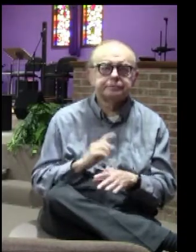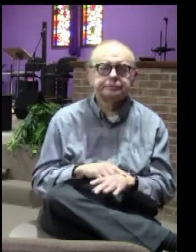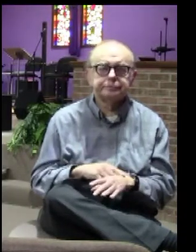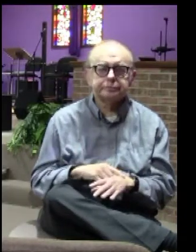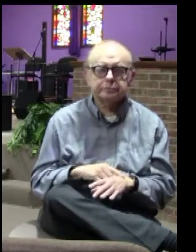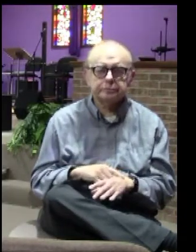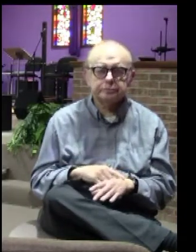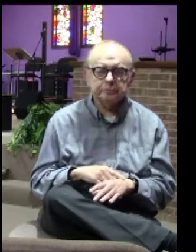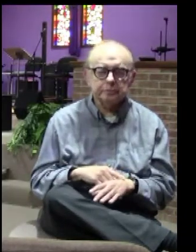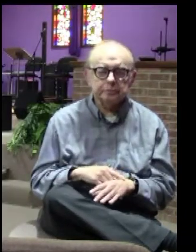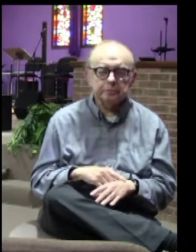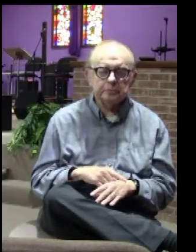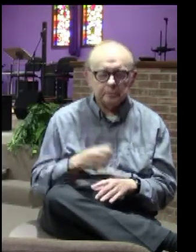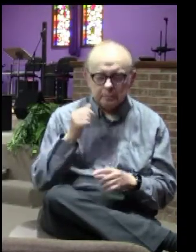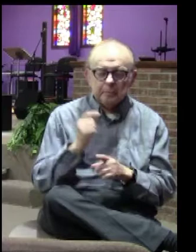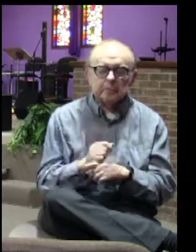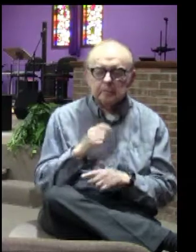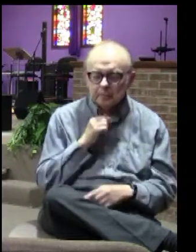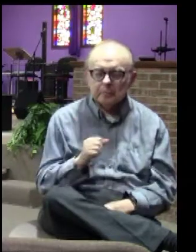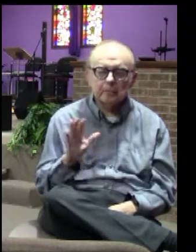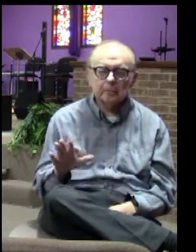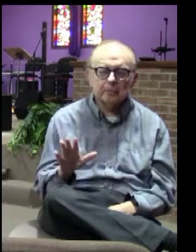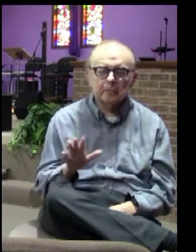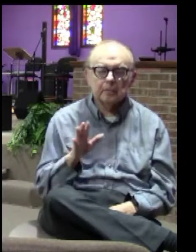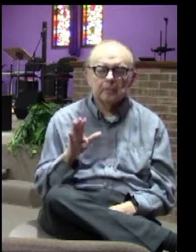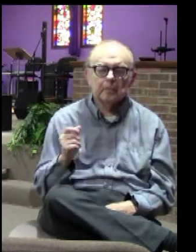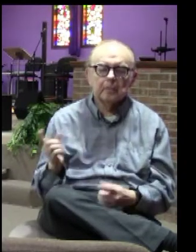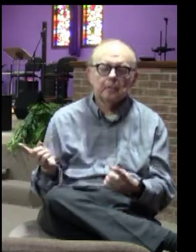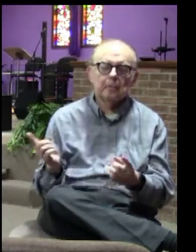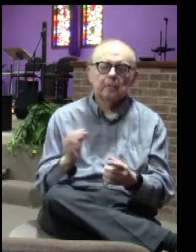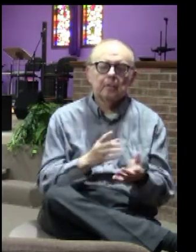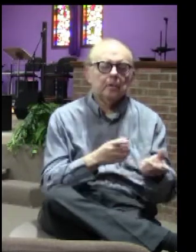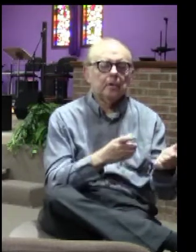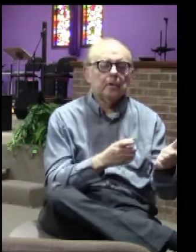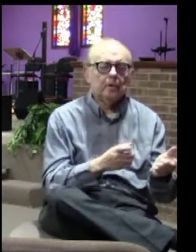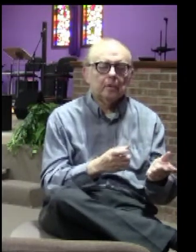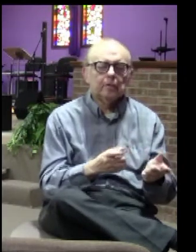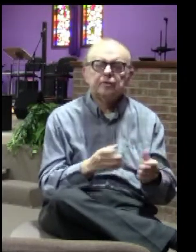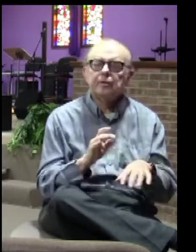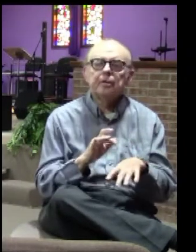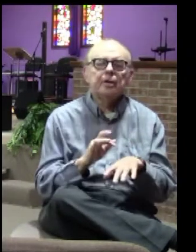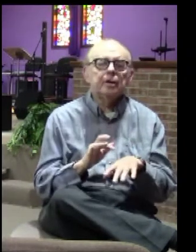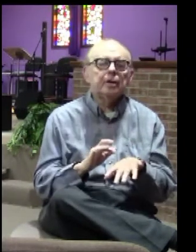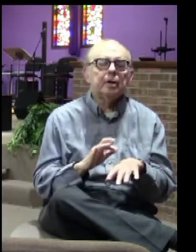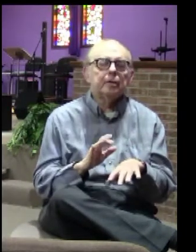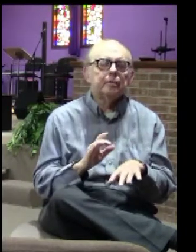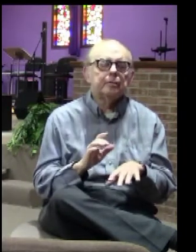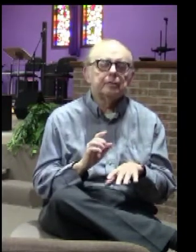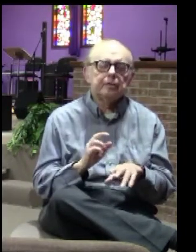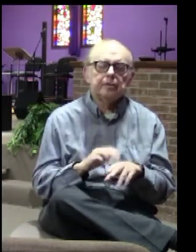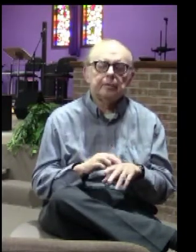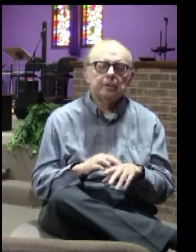and he was 5. So he comes running to me. What's your typical reflex? Grab him and pick him